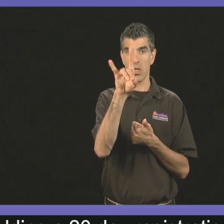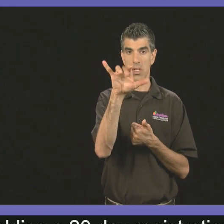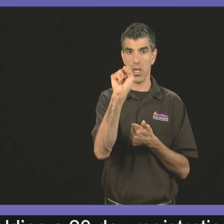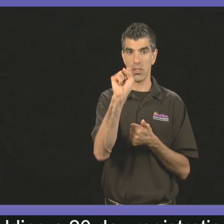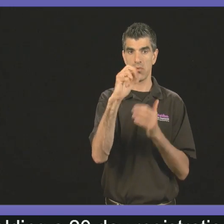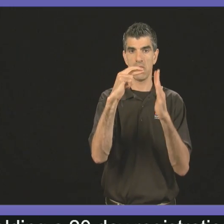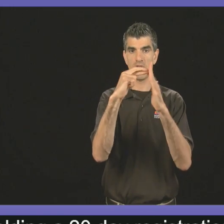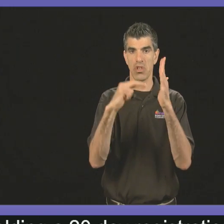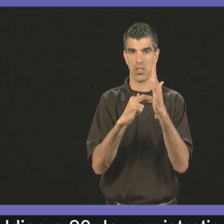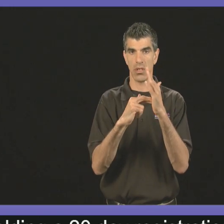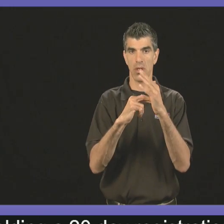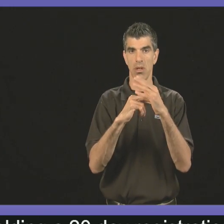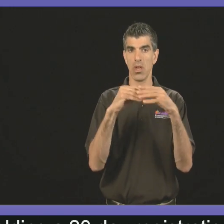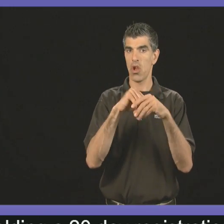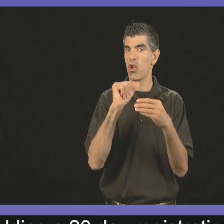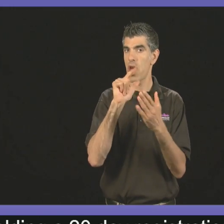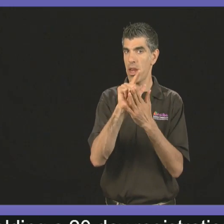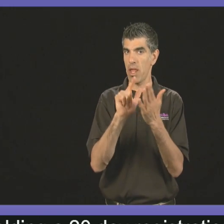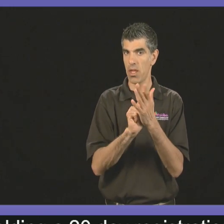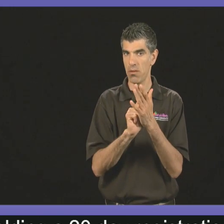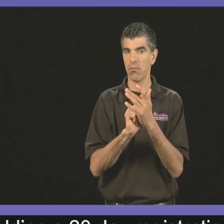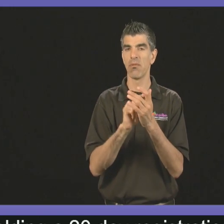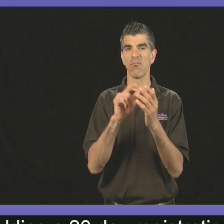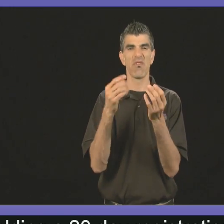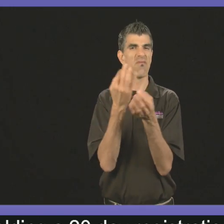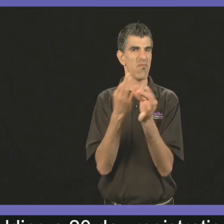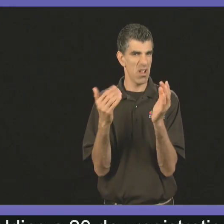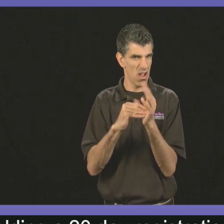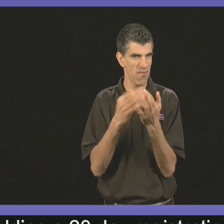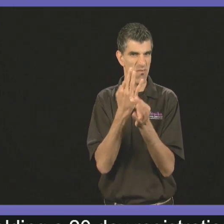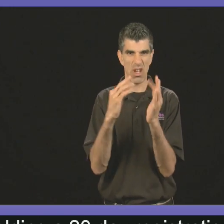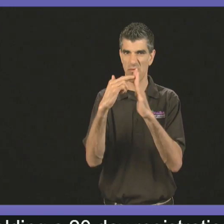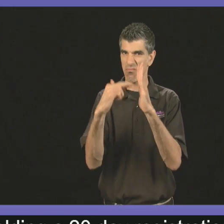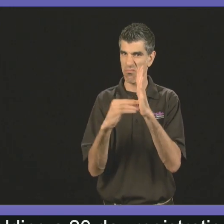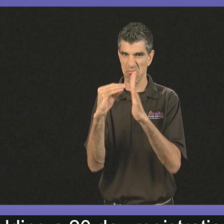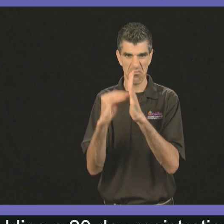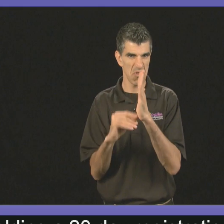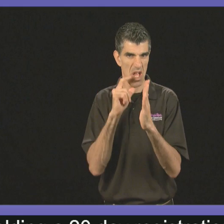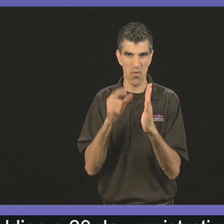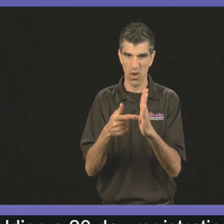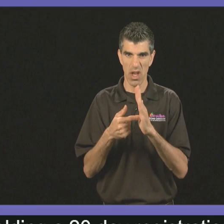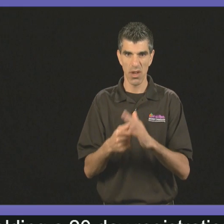Individuals holding a 20-day registration in Arizona are not required